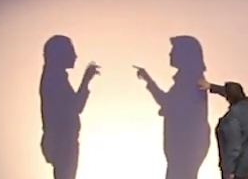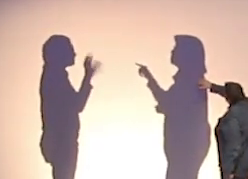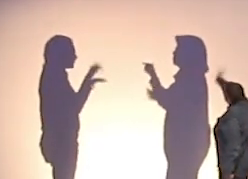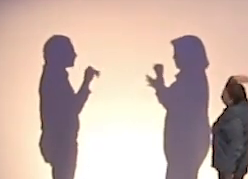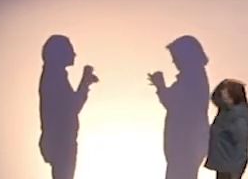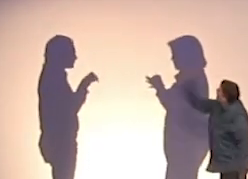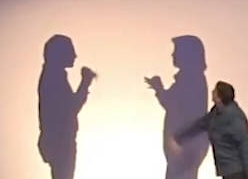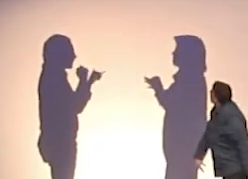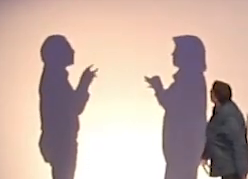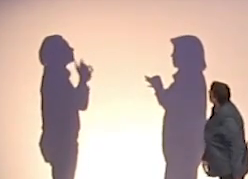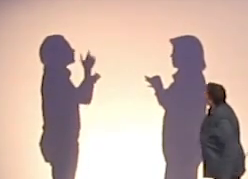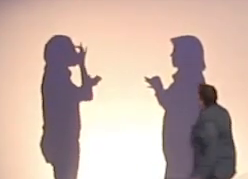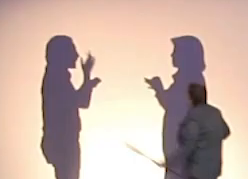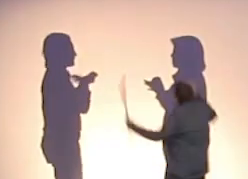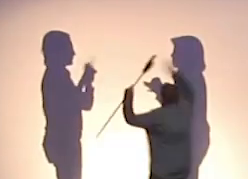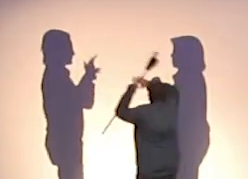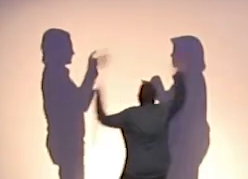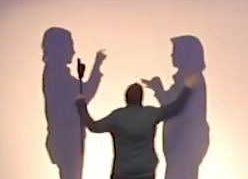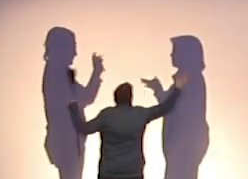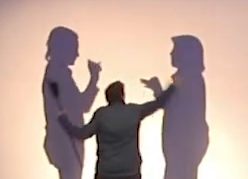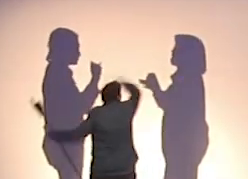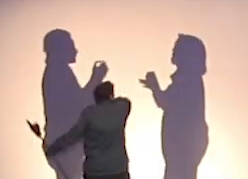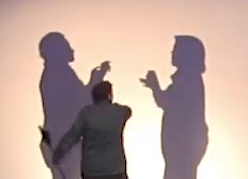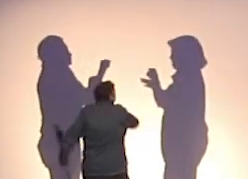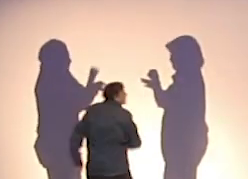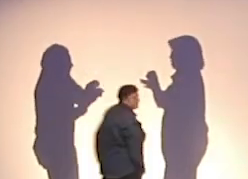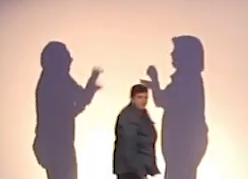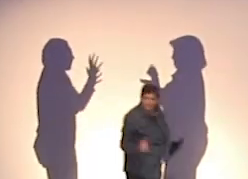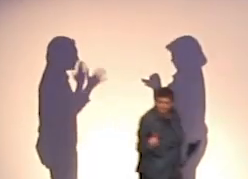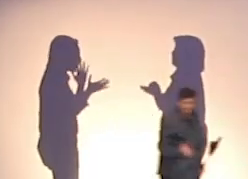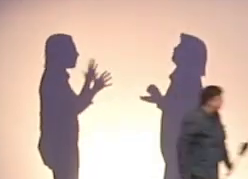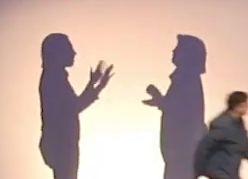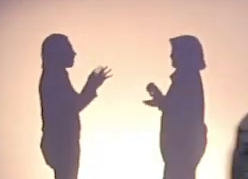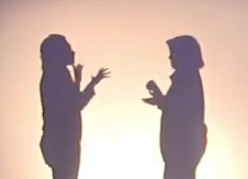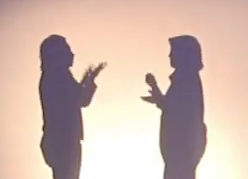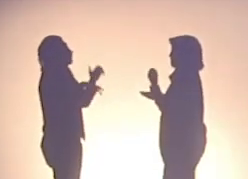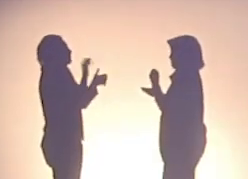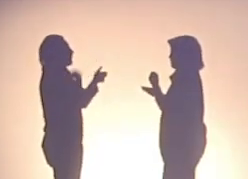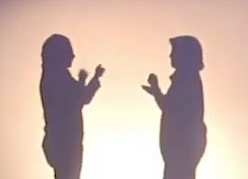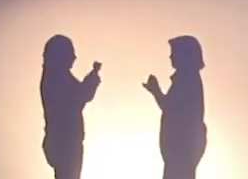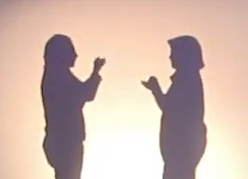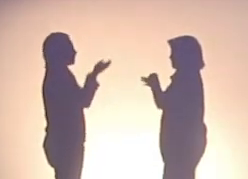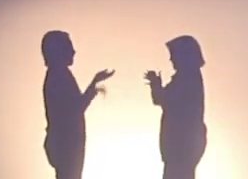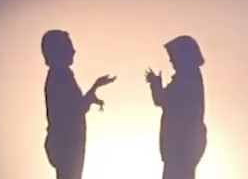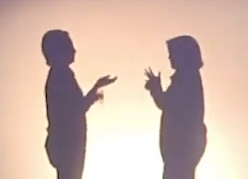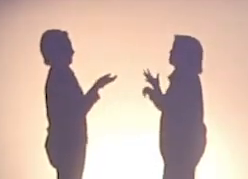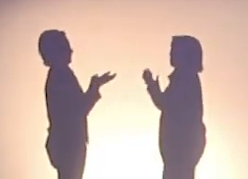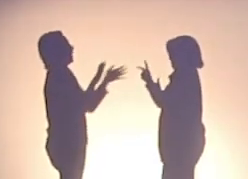anyway, maybe Excuse we me, could ma'am, on miss, Facebook, hello? so you know, you just Either go to one of you? Facebook.com. I have an idea. Just Just wait. name Watch. into that search